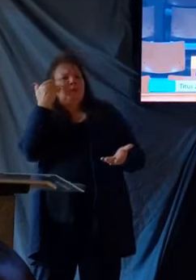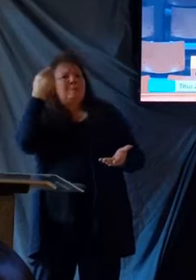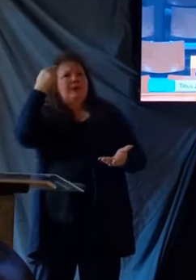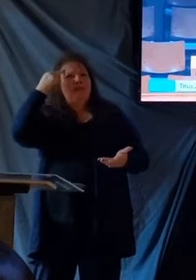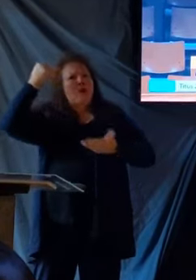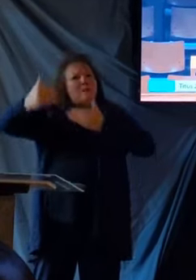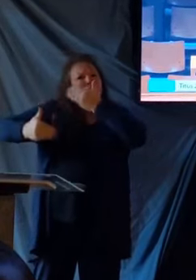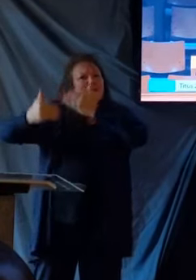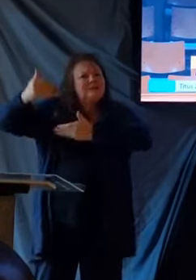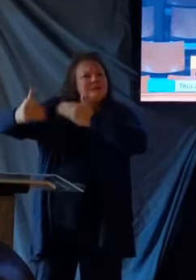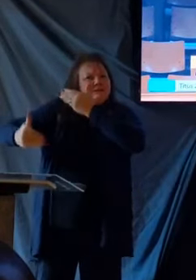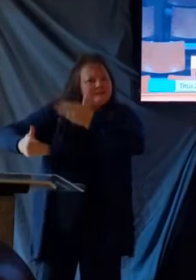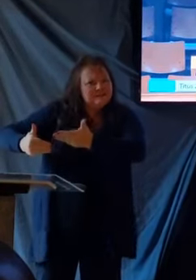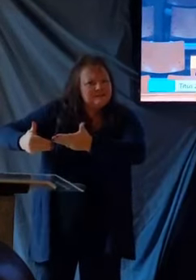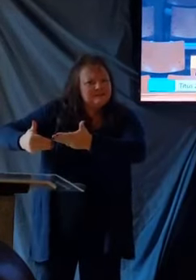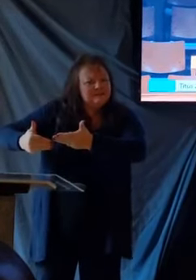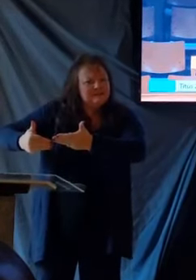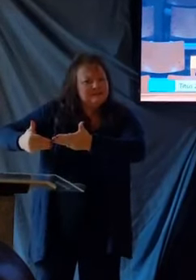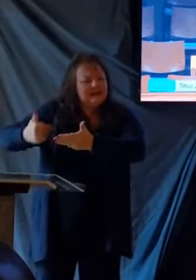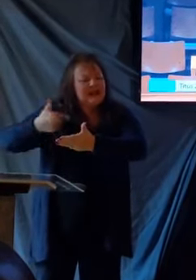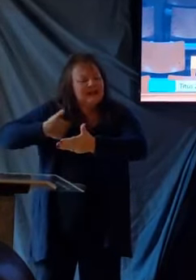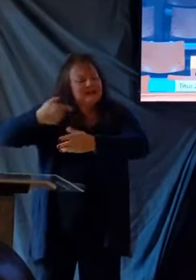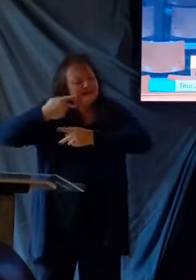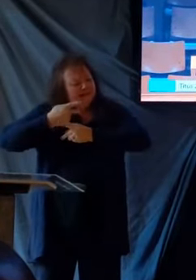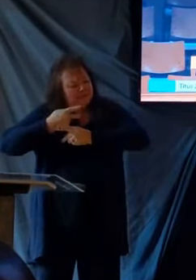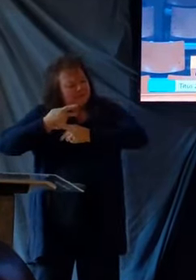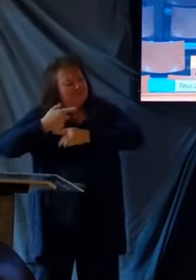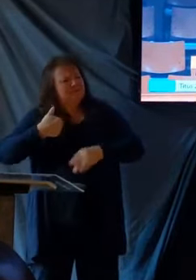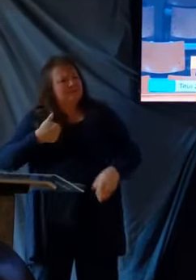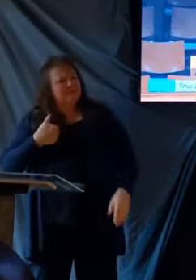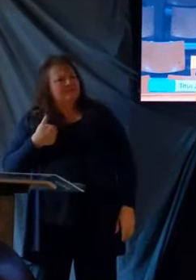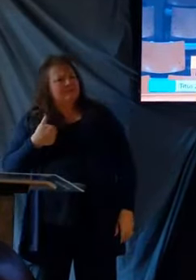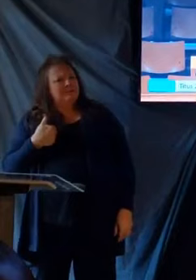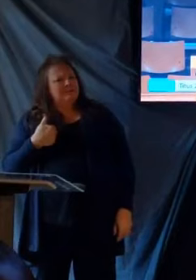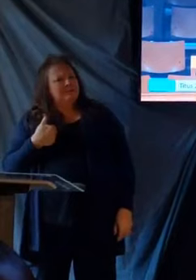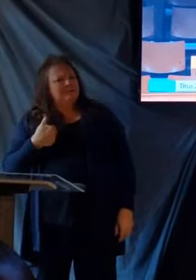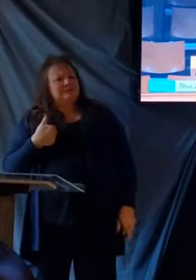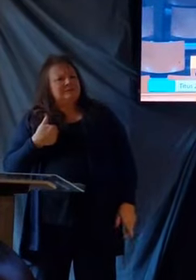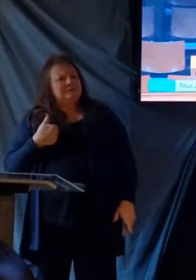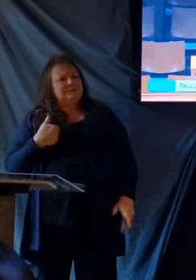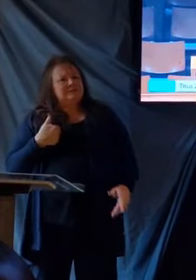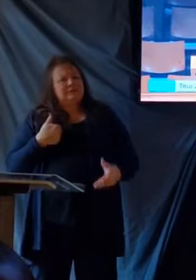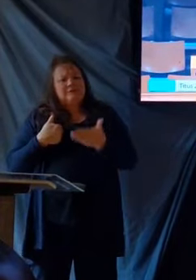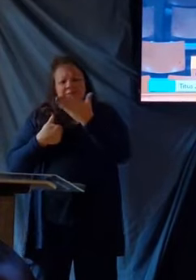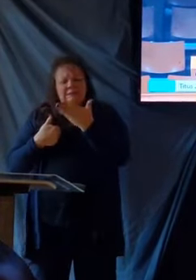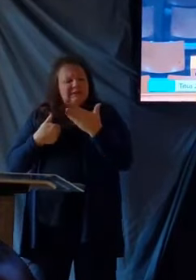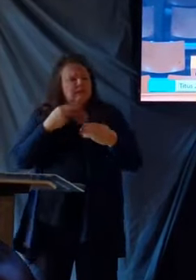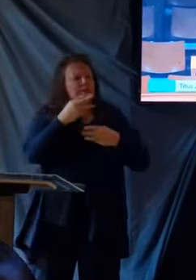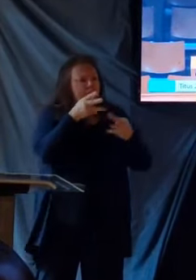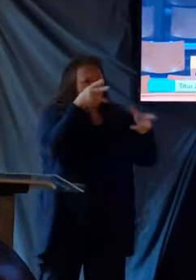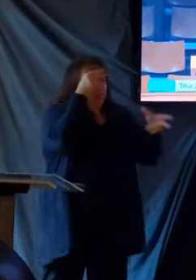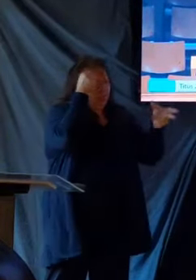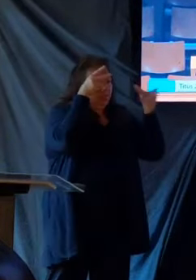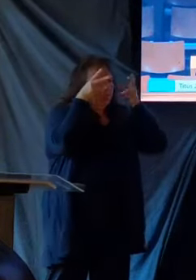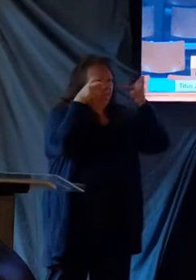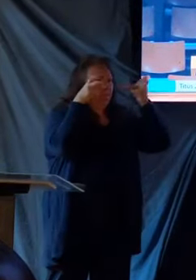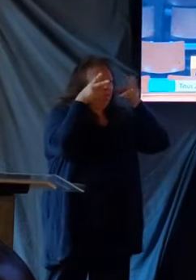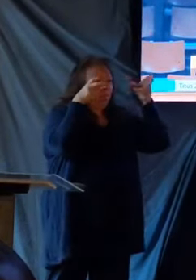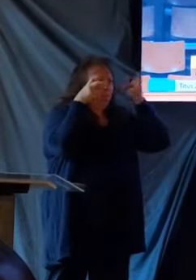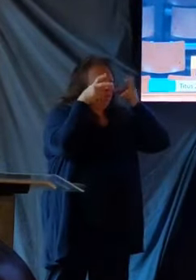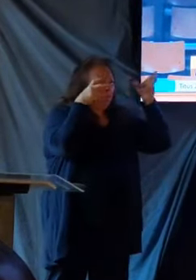thought processes. You know, I have to be careful. I just continue to take in what the world says, what the world